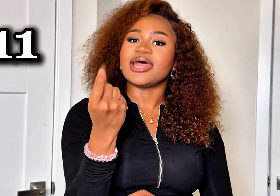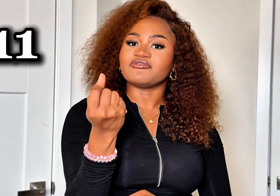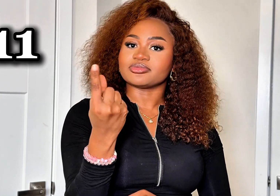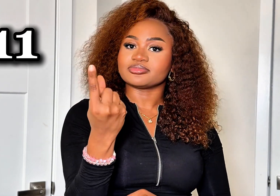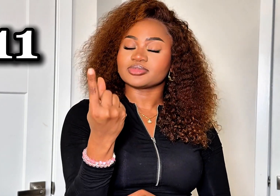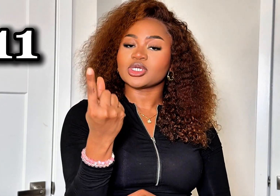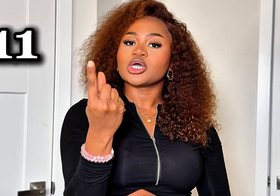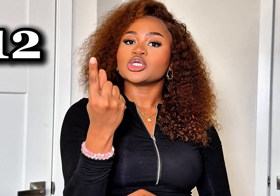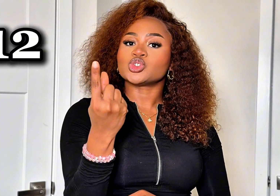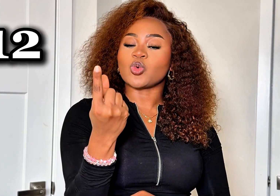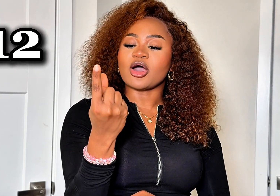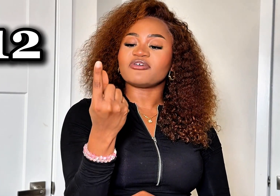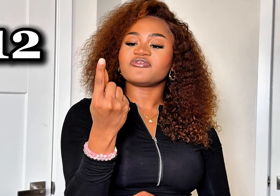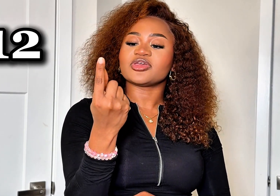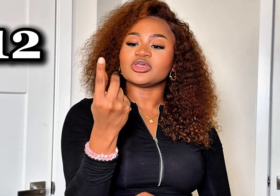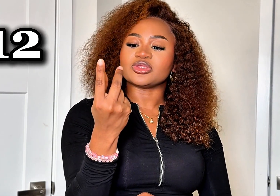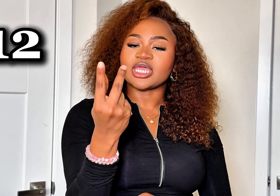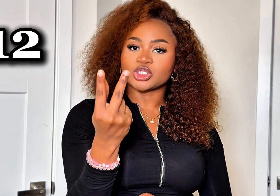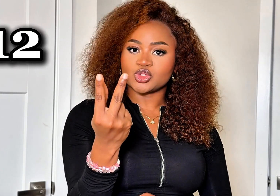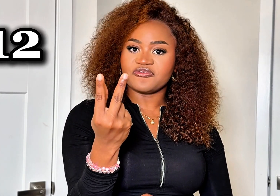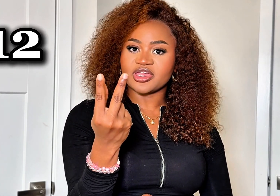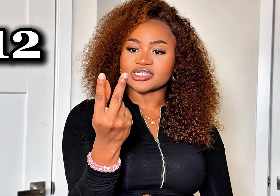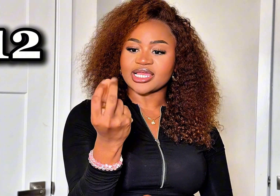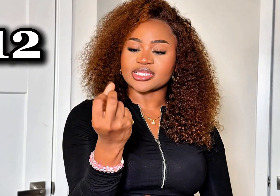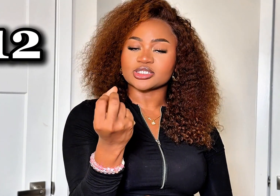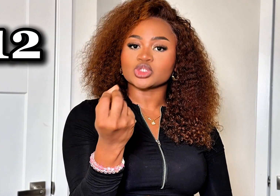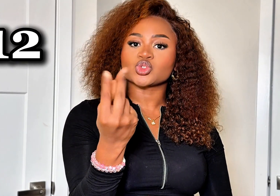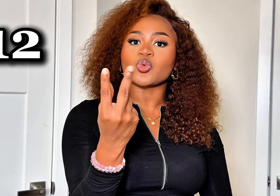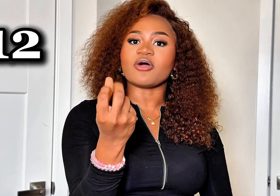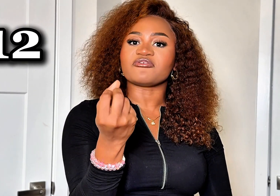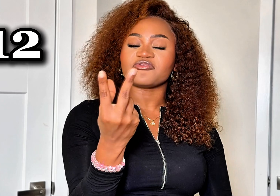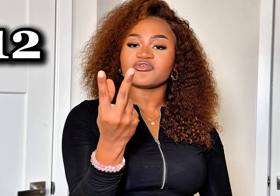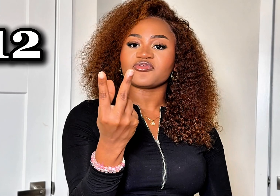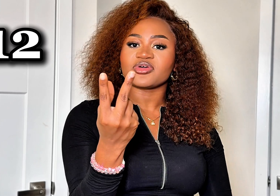11. 12. You take 2 fingers like this. 12.